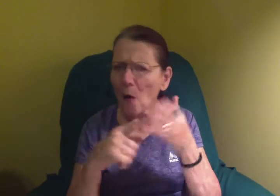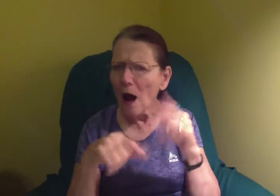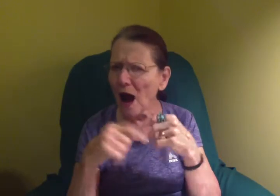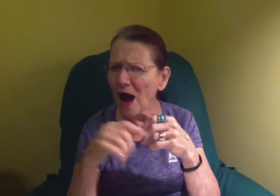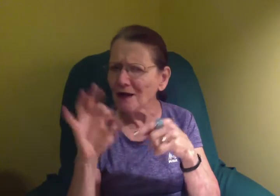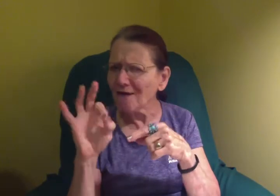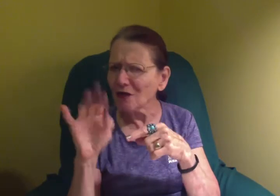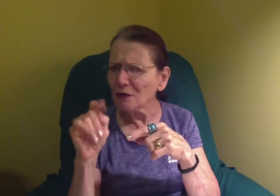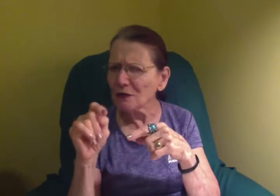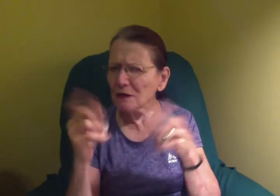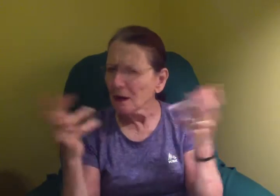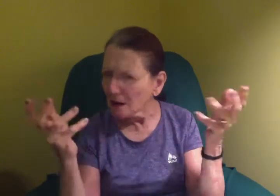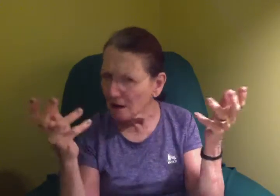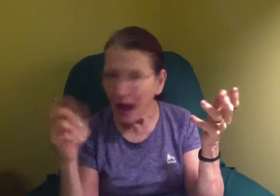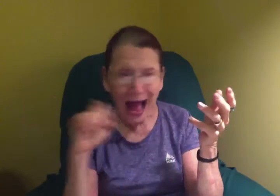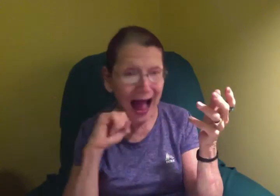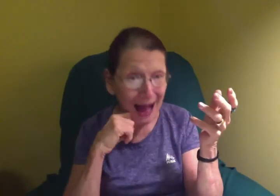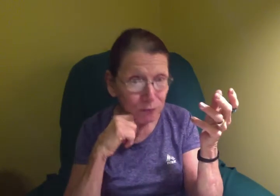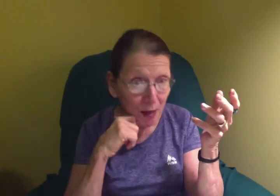I think